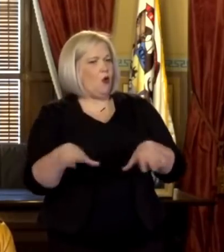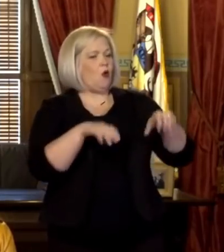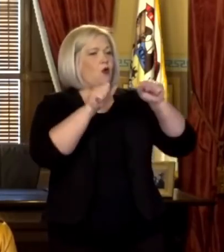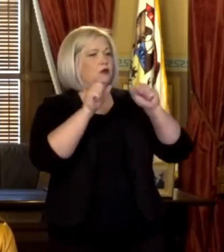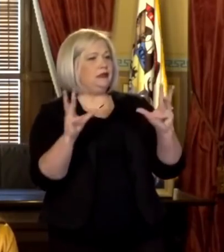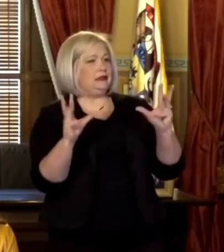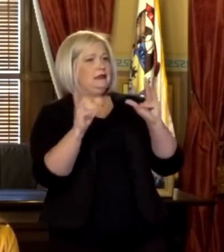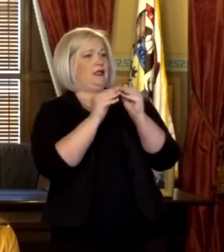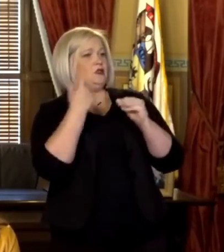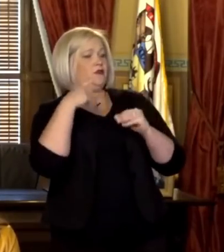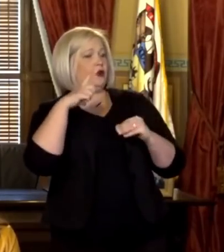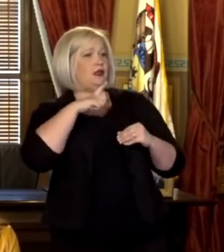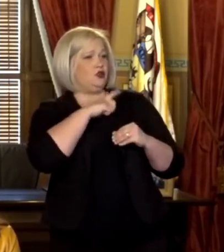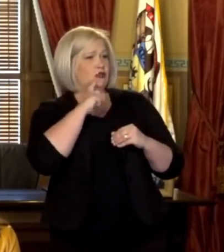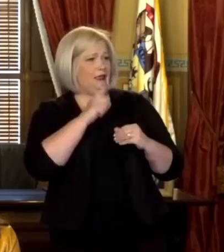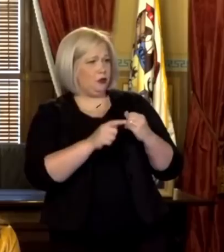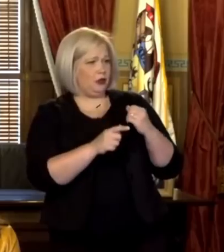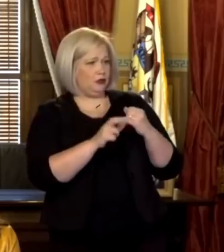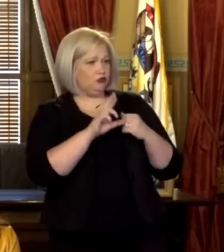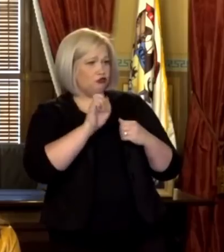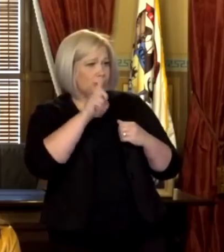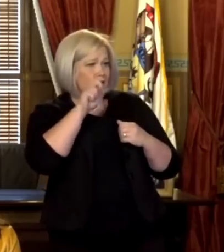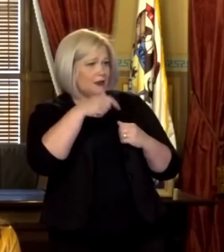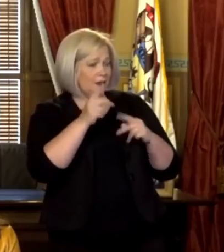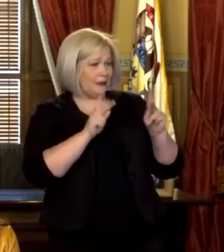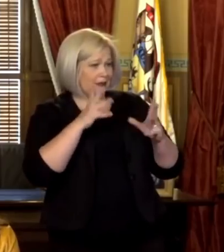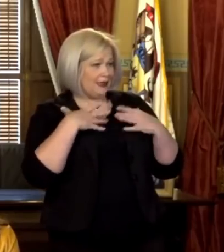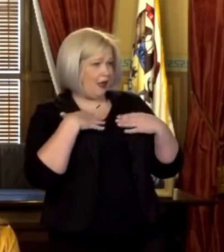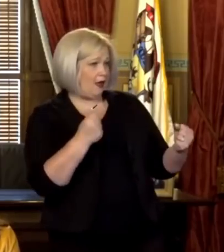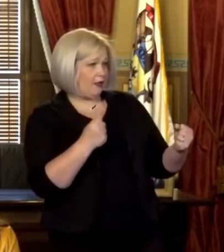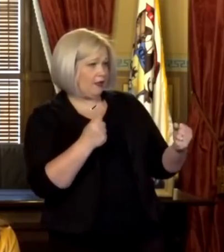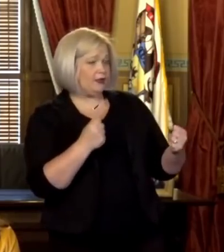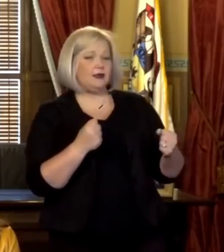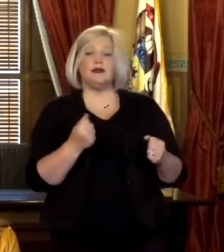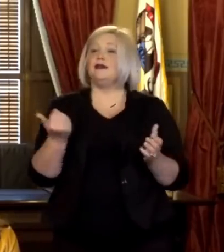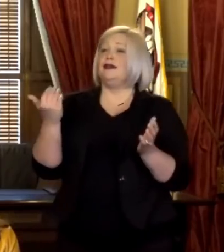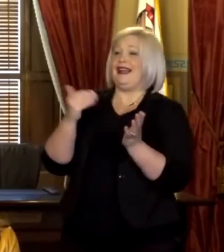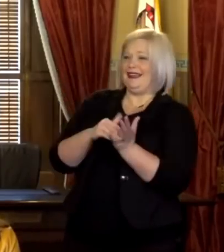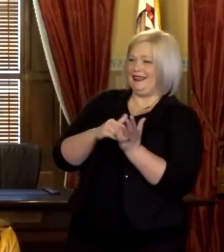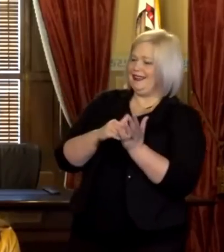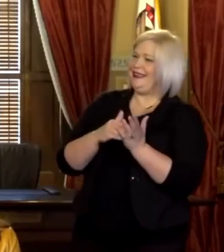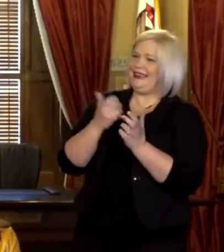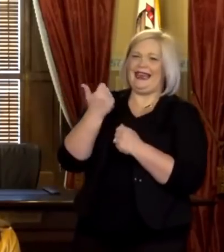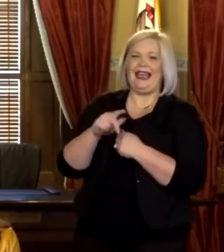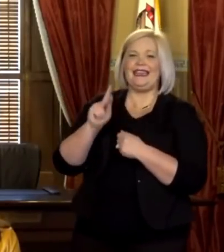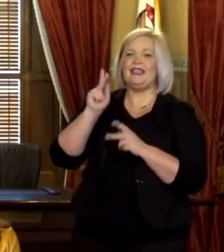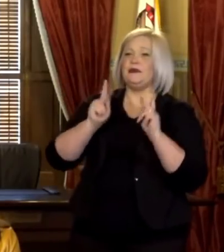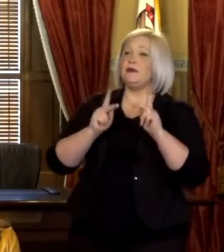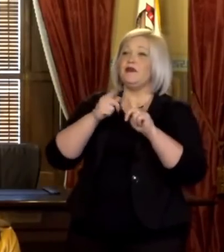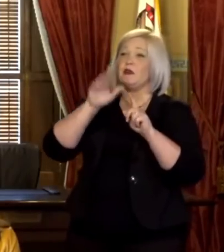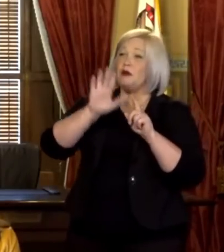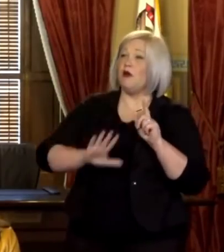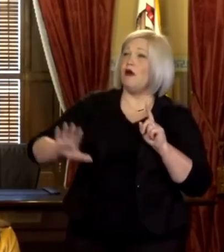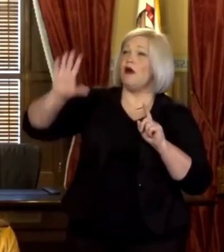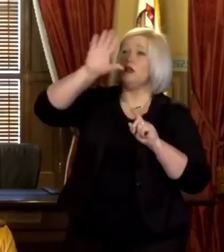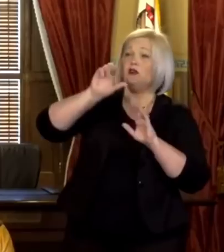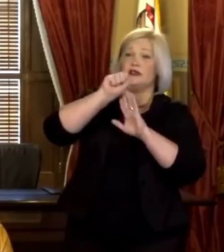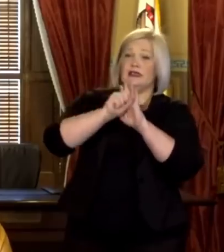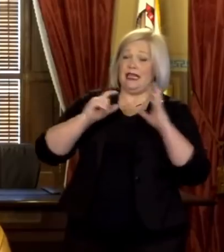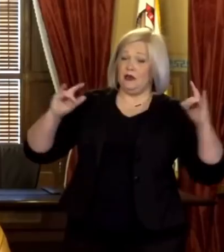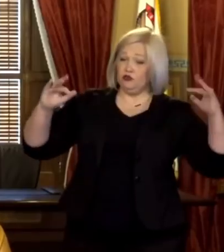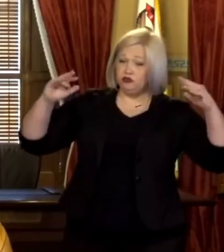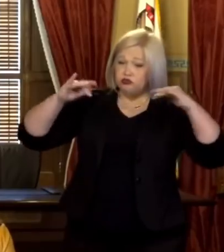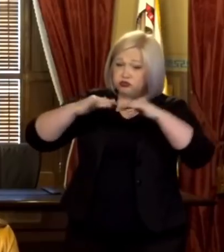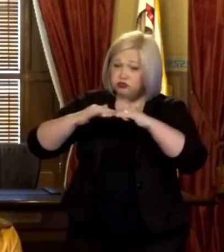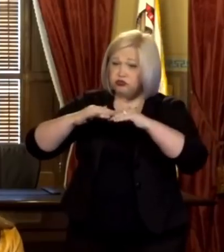danger? Well, I think that any grouping of people that are coming from different parts of the state and then